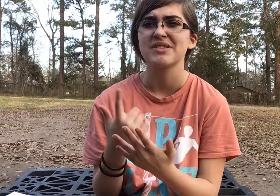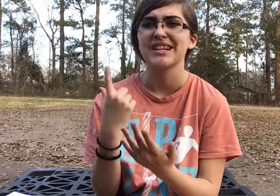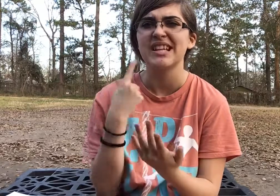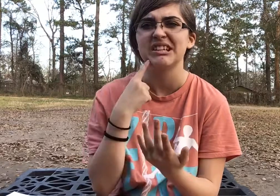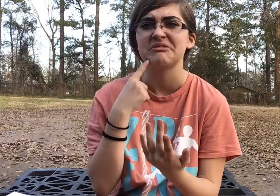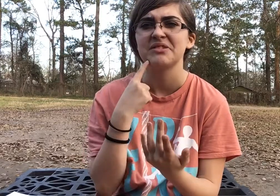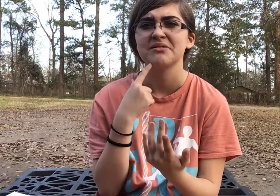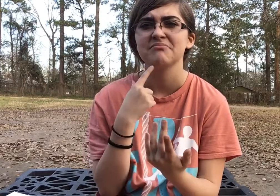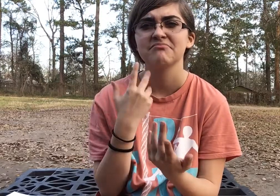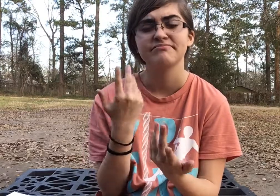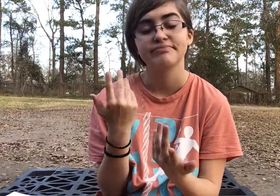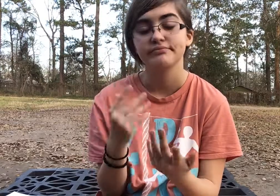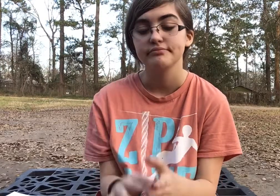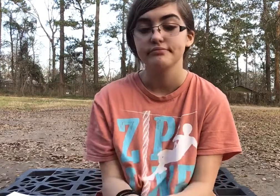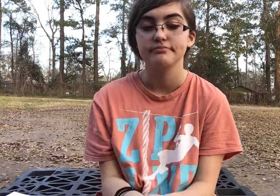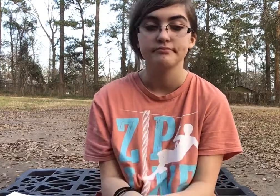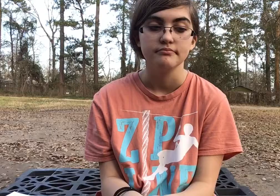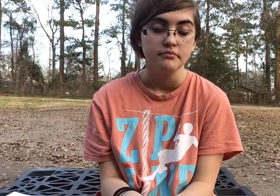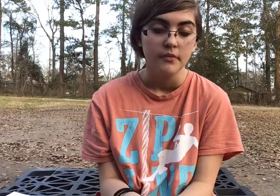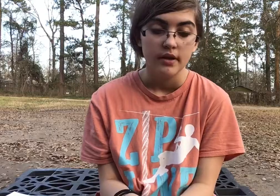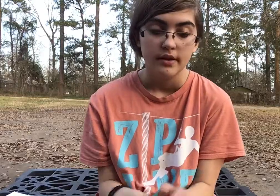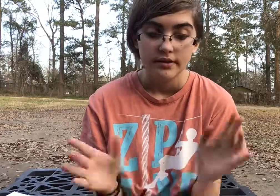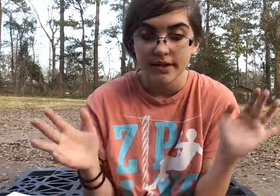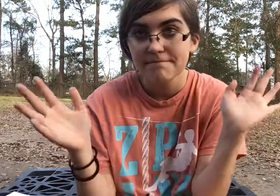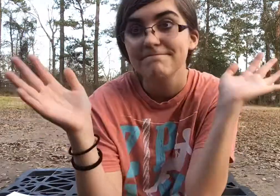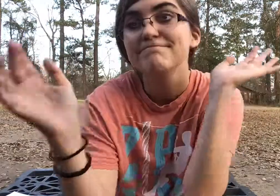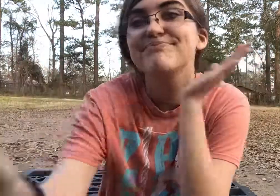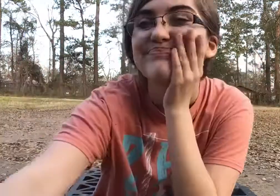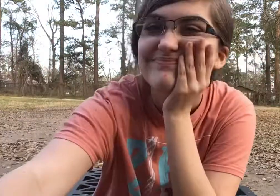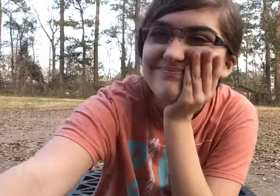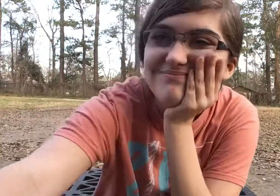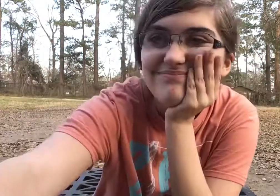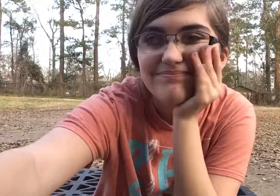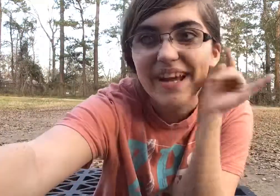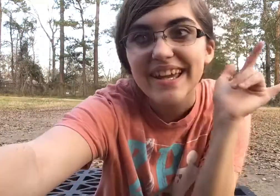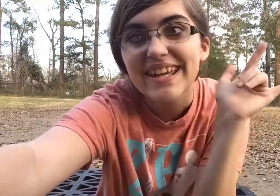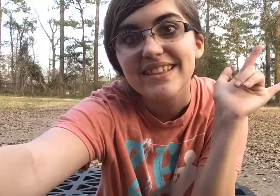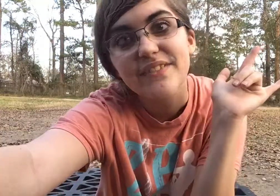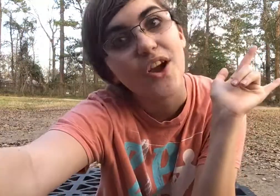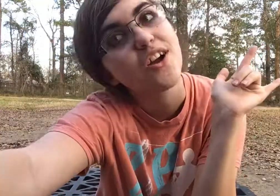could think of. Okay. Bye. Love y'all.